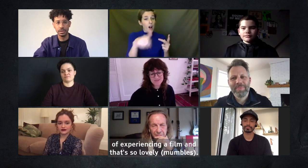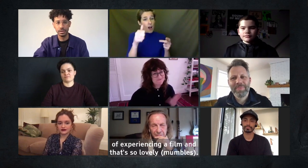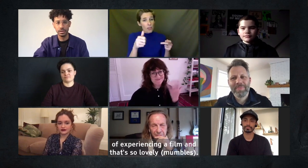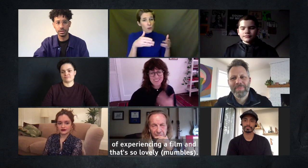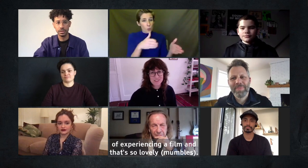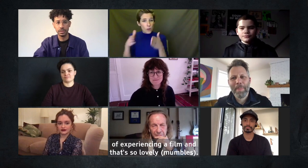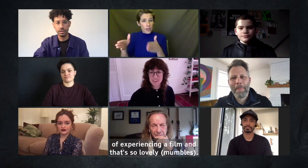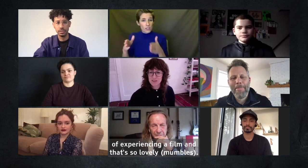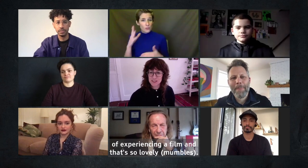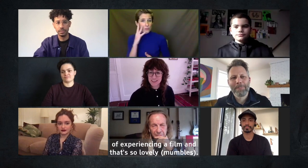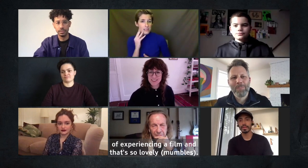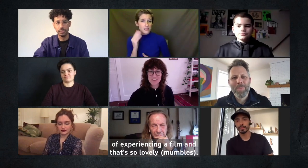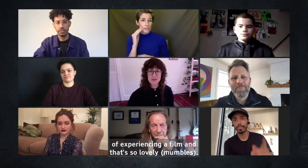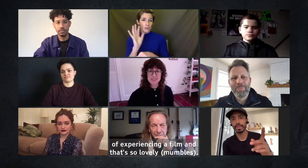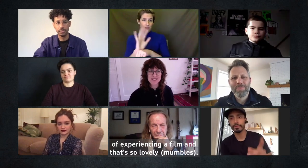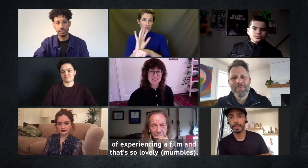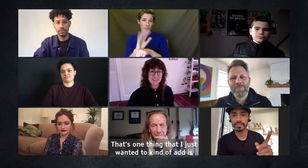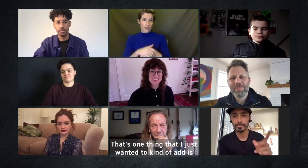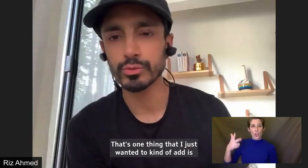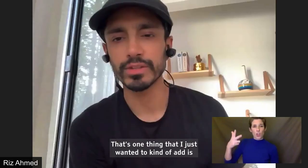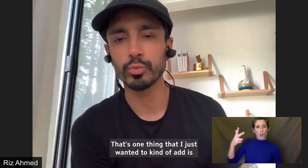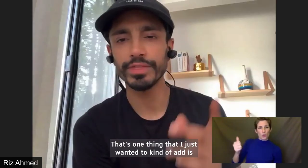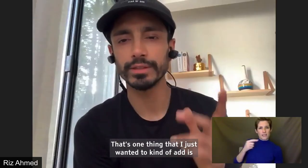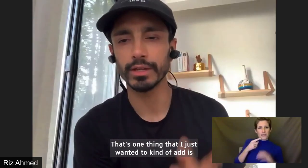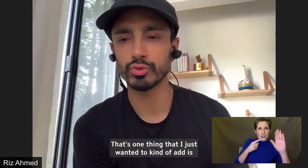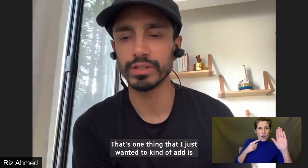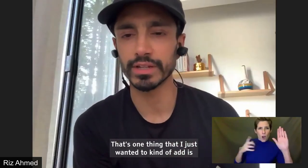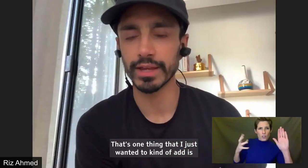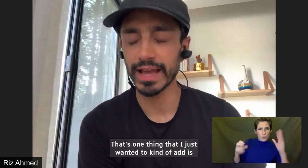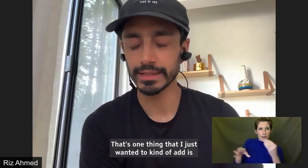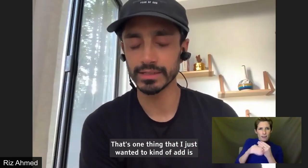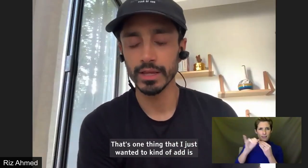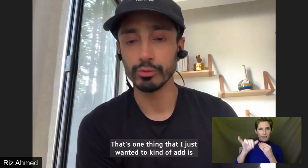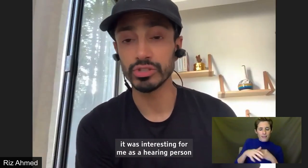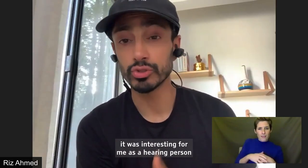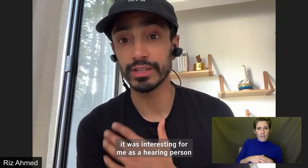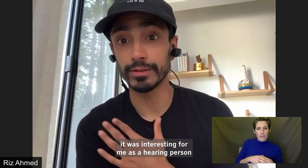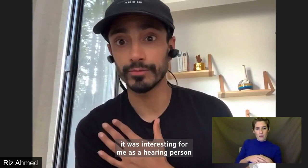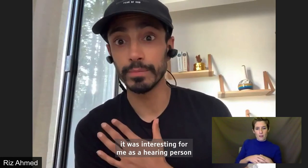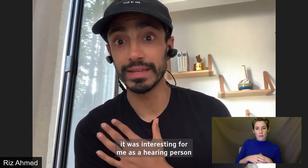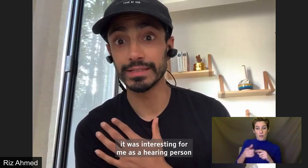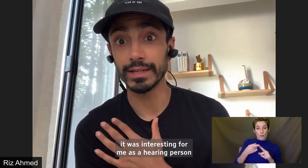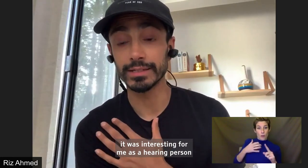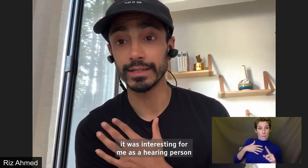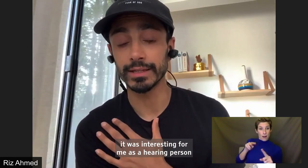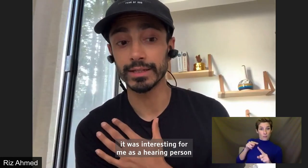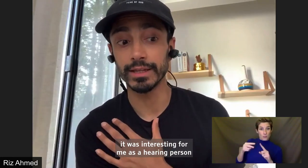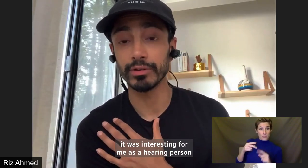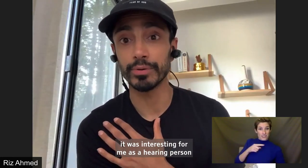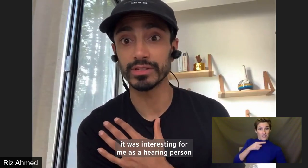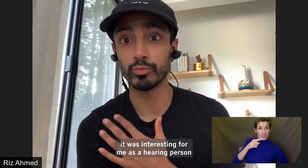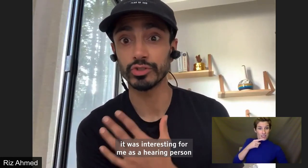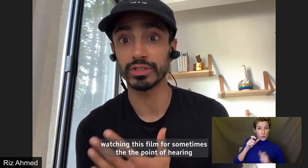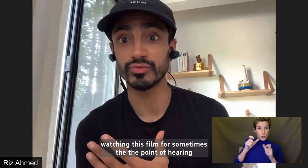like, so lovely. That this that's one thing that I just wanted to kind of add is, it was interesting for me